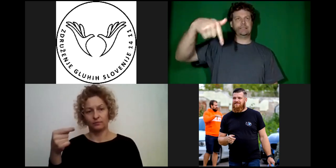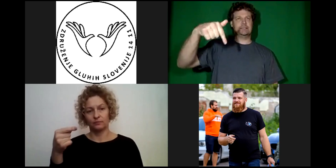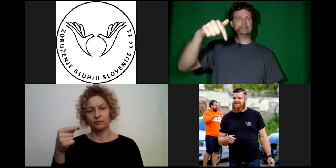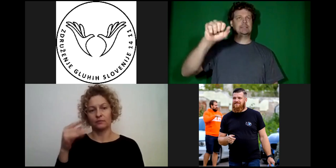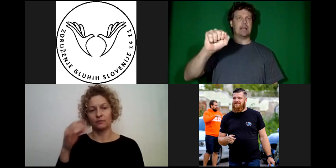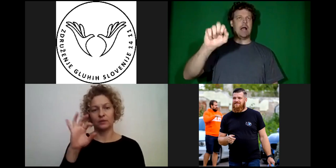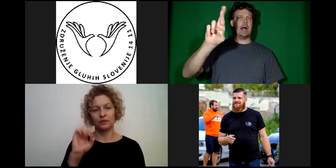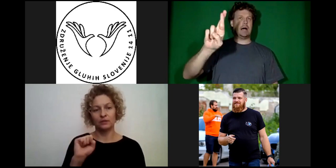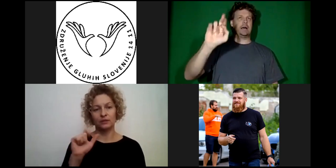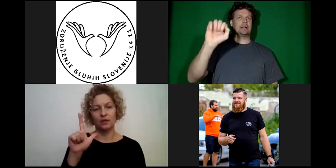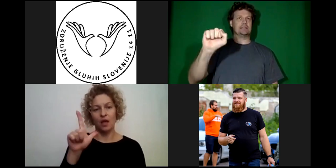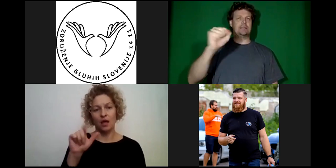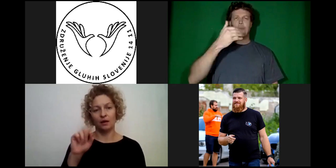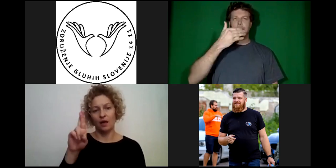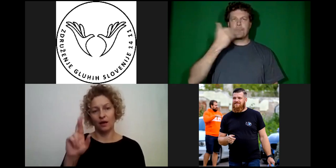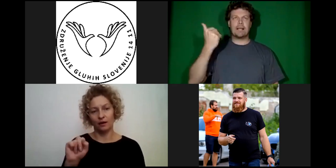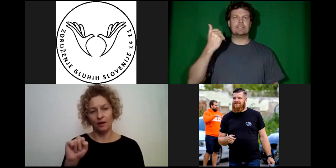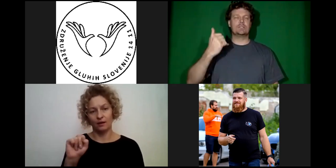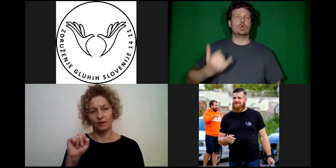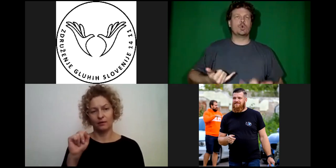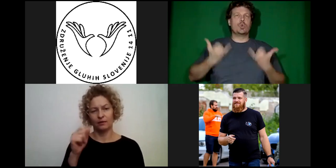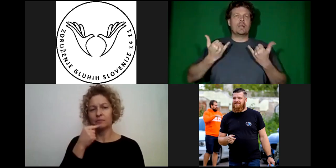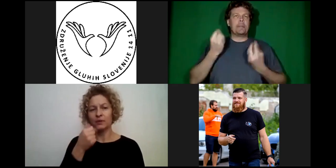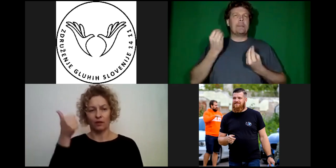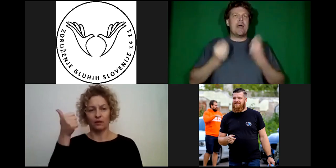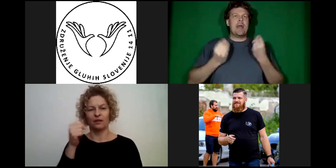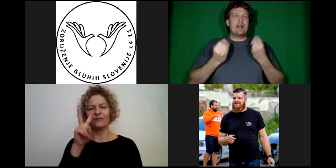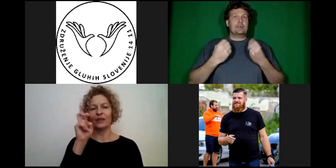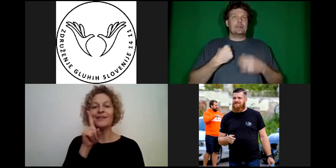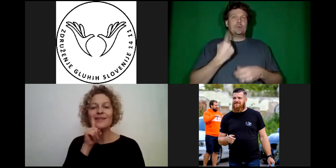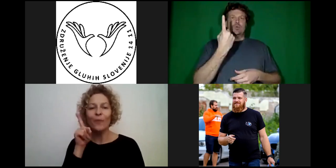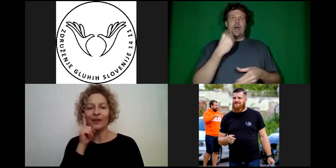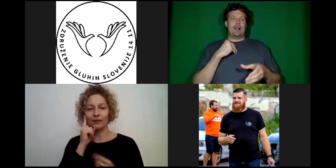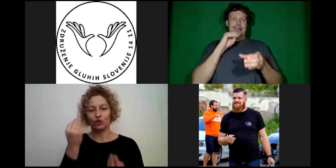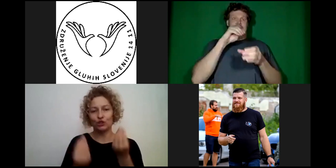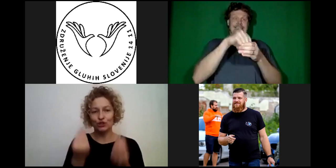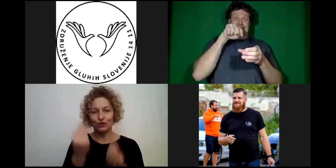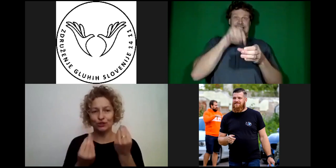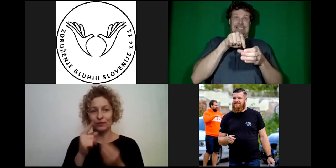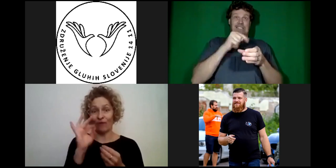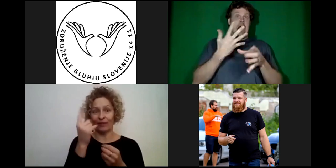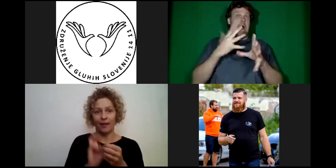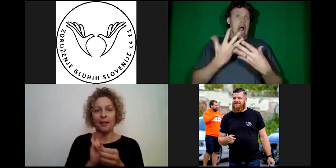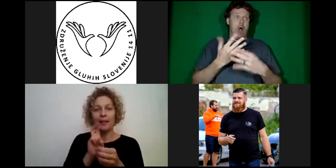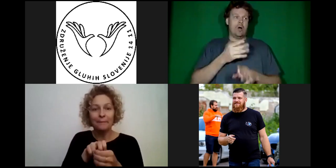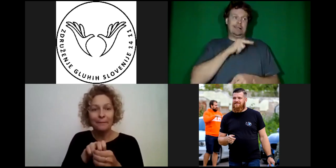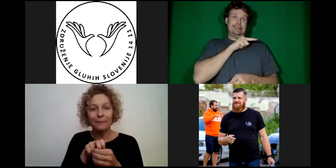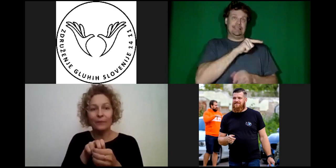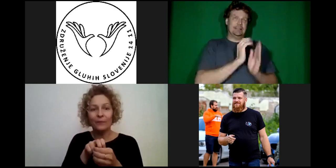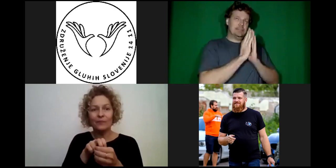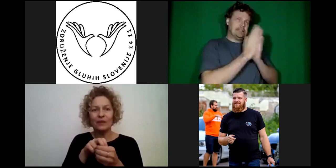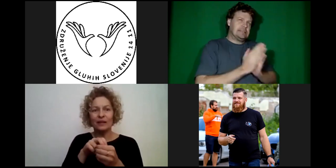It's called the SLL, the ST, the All Stars. It was a competition, a one-off